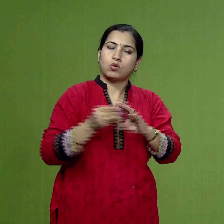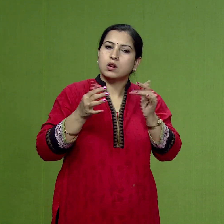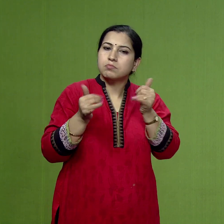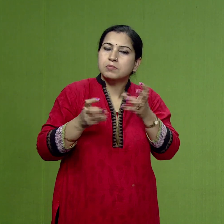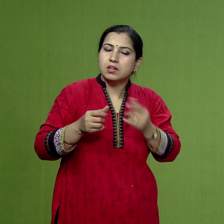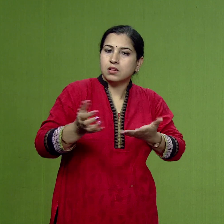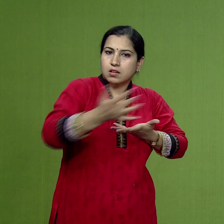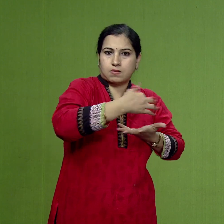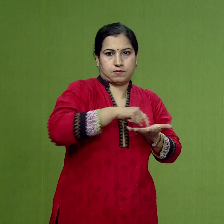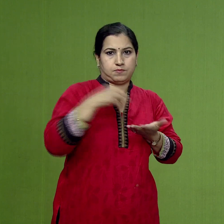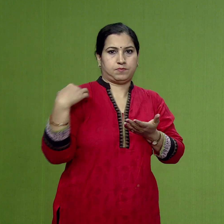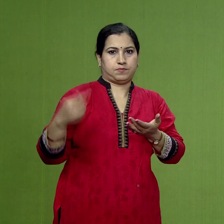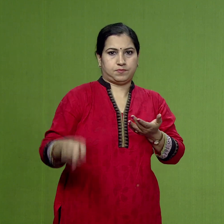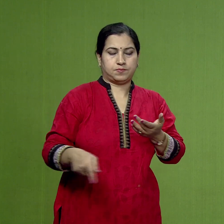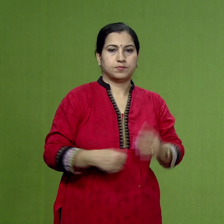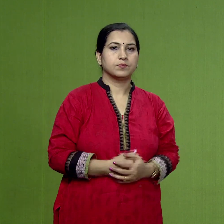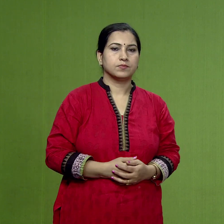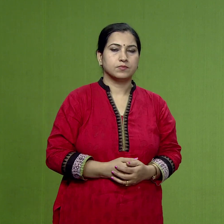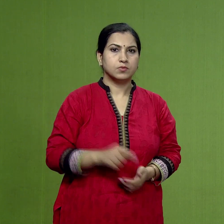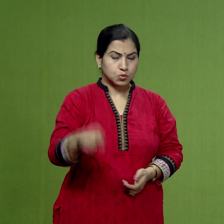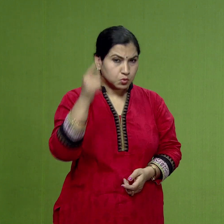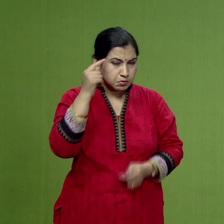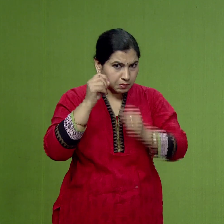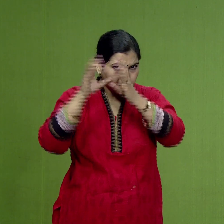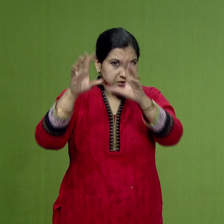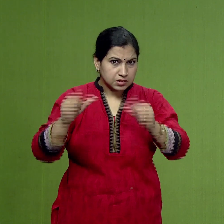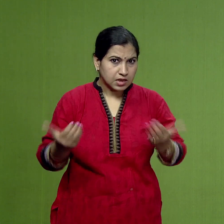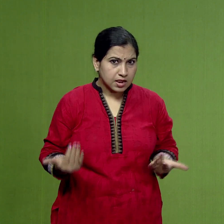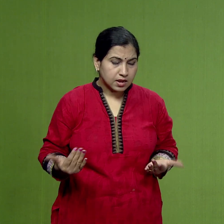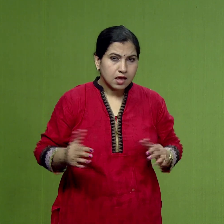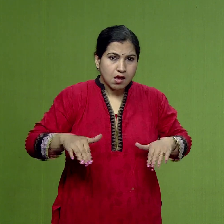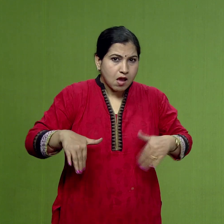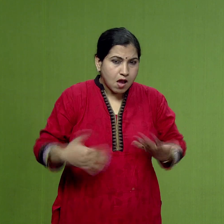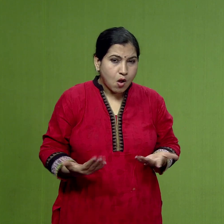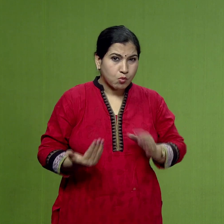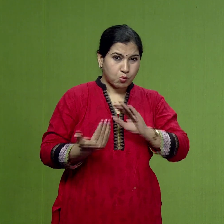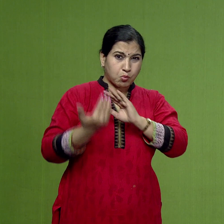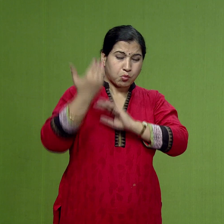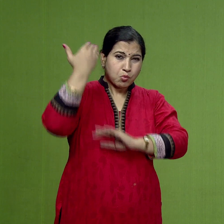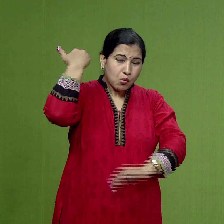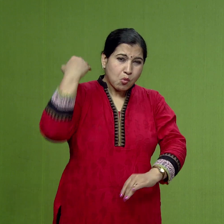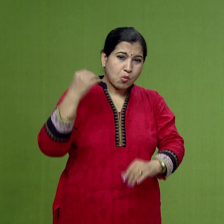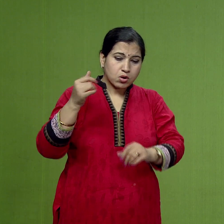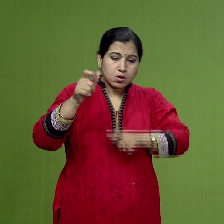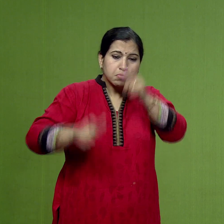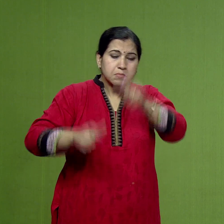Can you imagine how old is the study of population in our country?